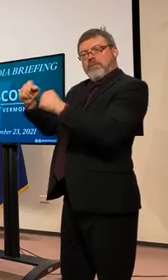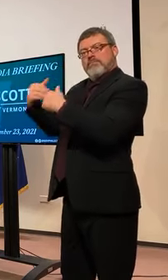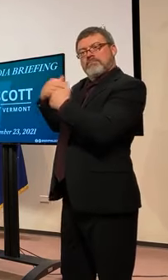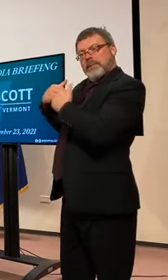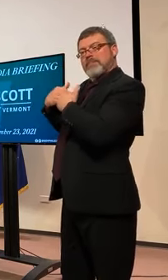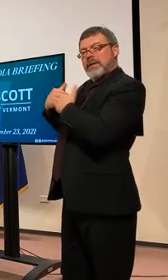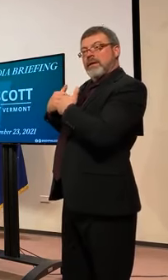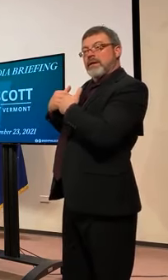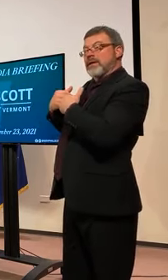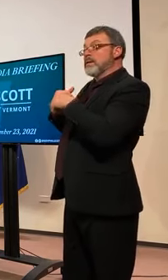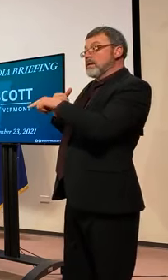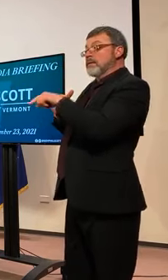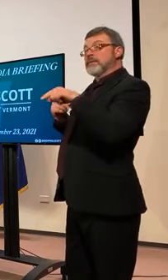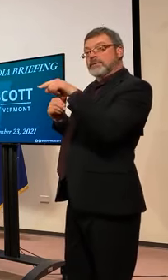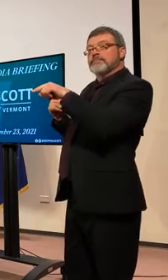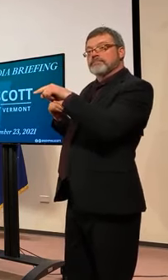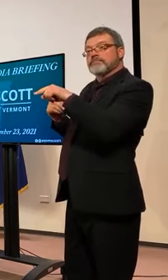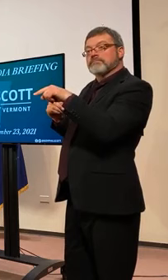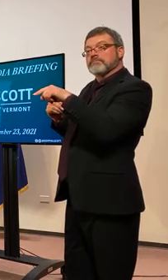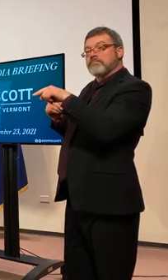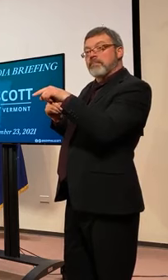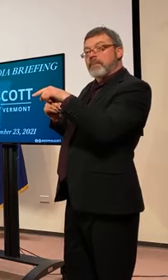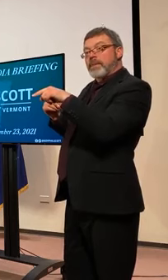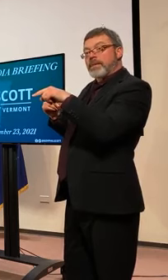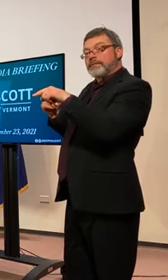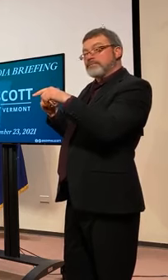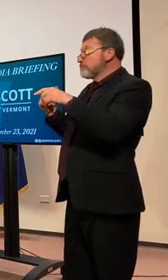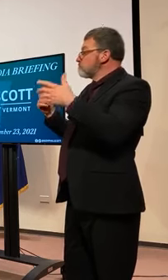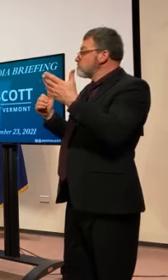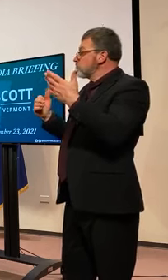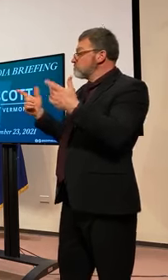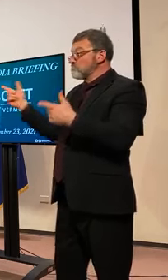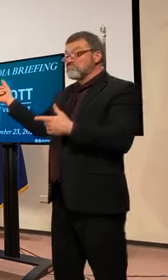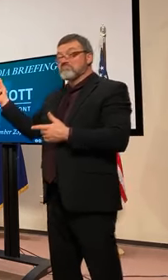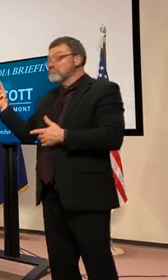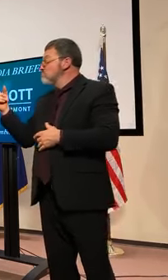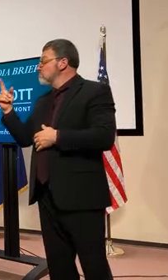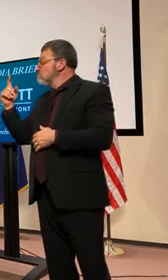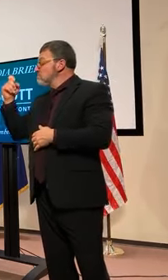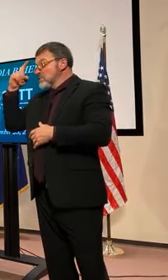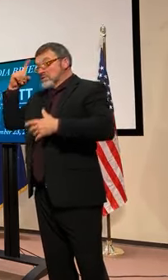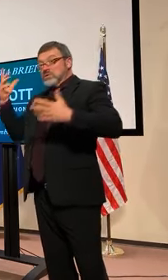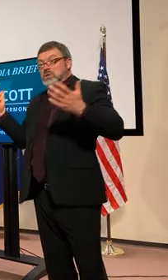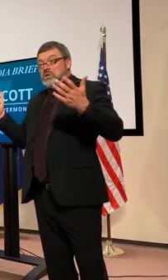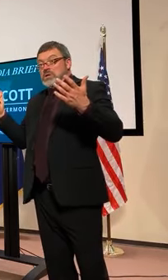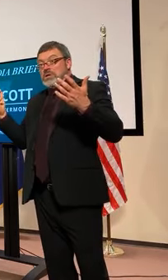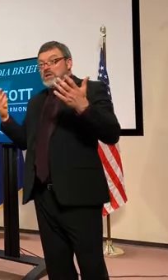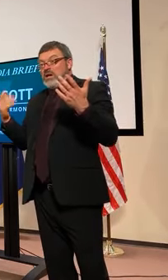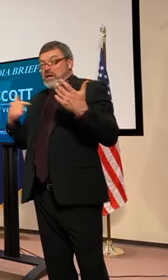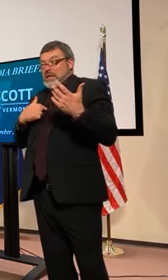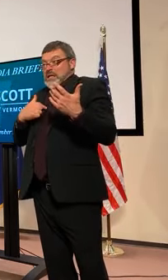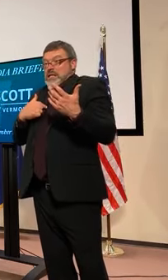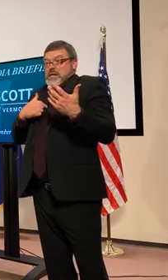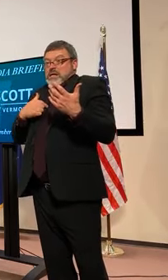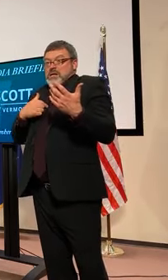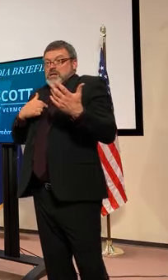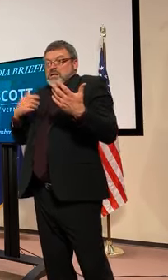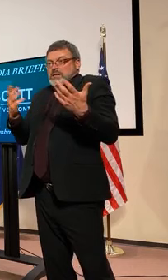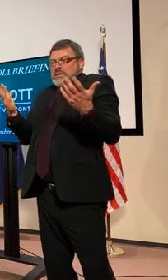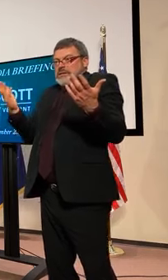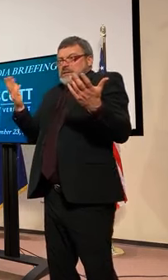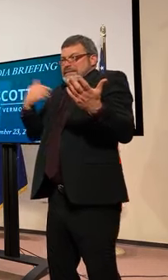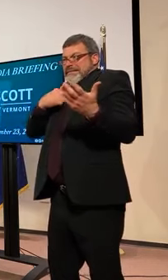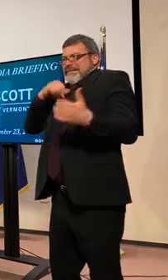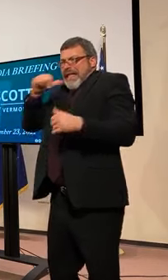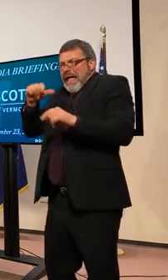All this because maybe a half dozen towns wanted it. Yeah, to be honest, Mike, we never asked them how many